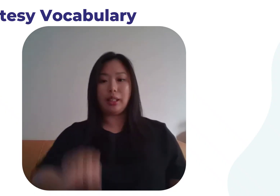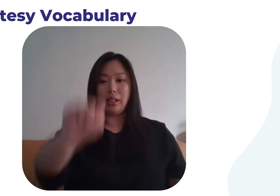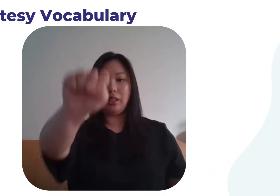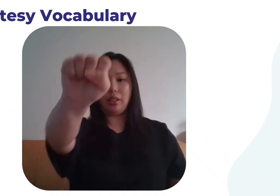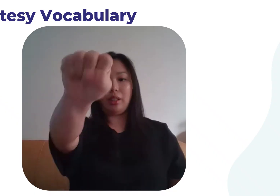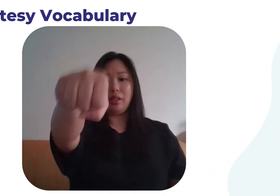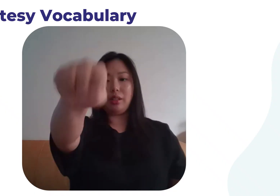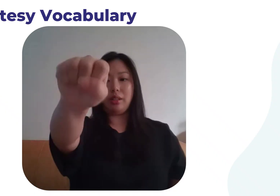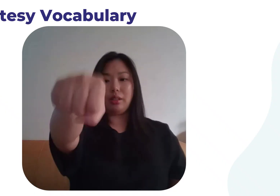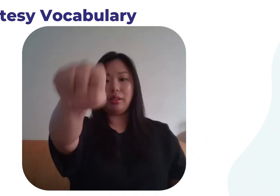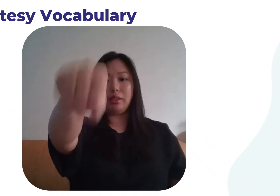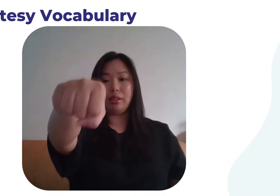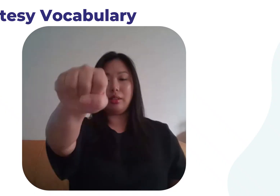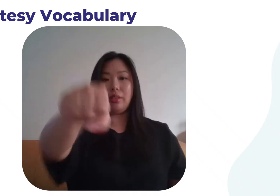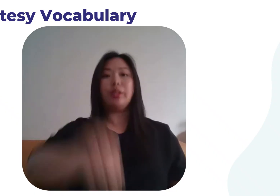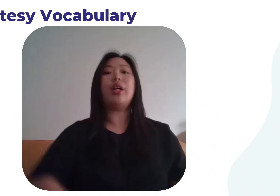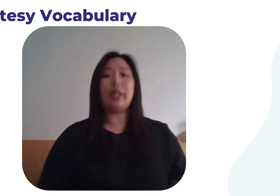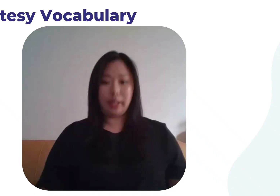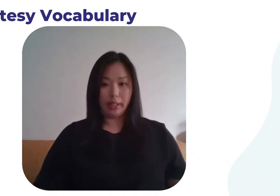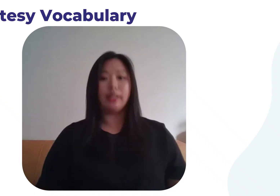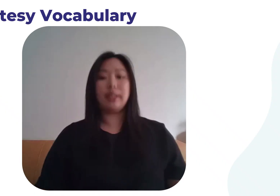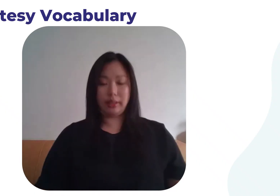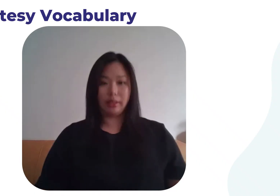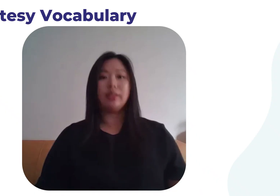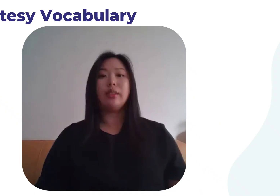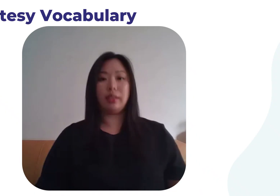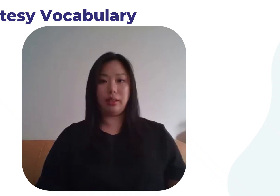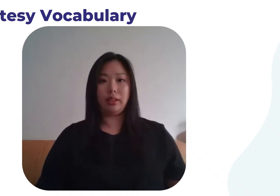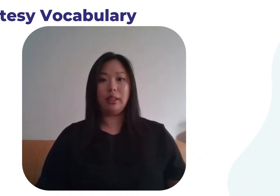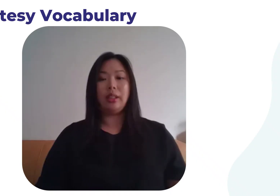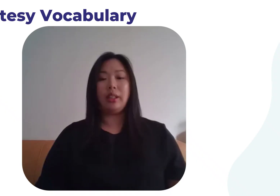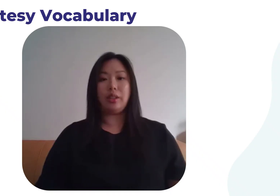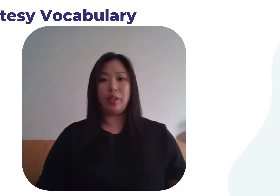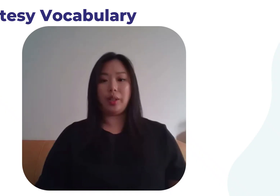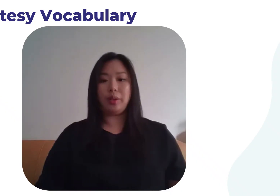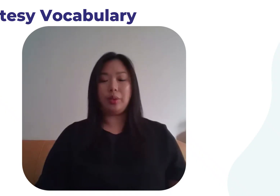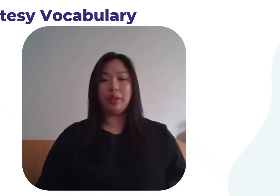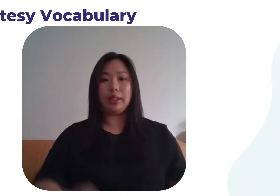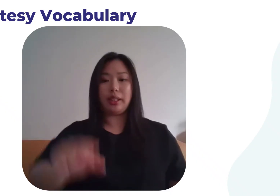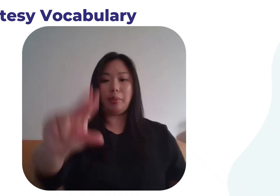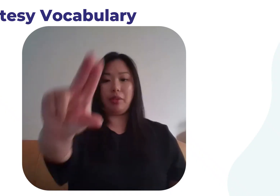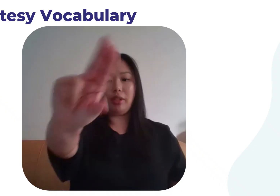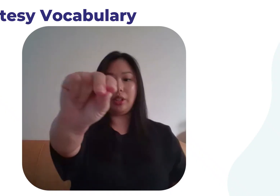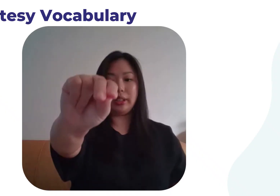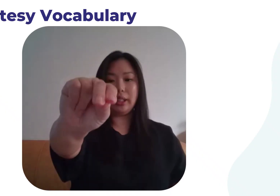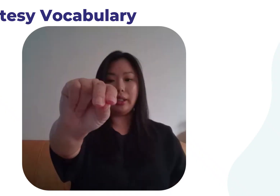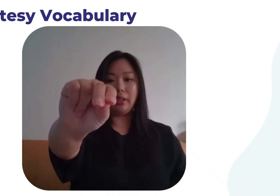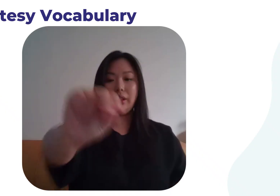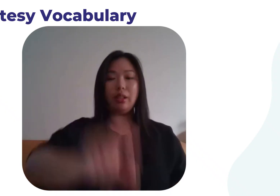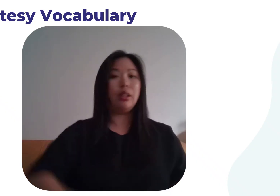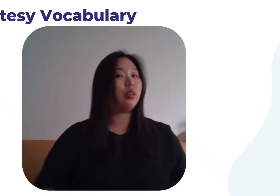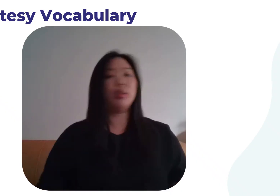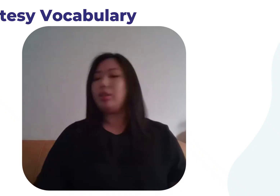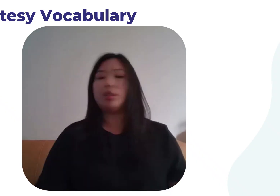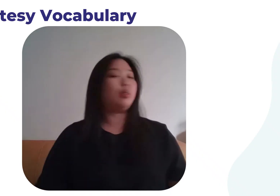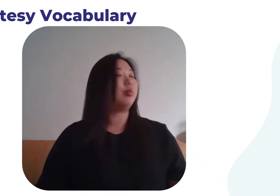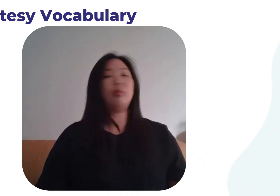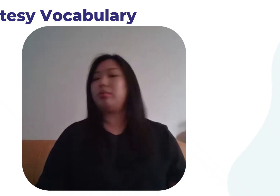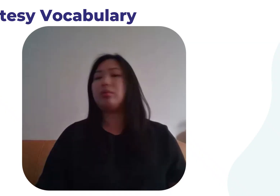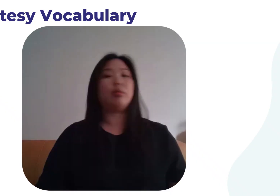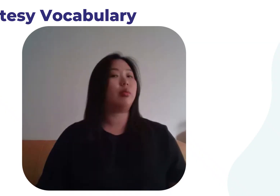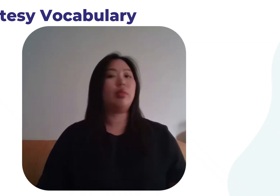Yes, or nod yes. No, snap your fingers together, or